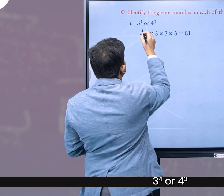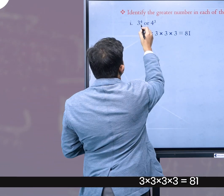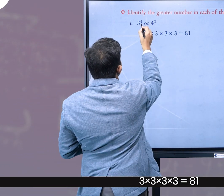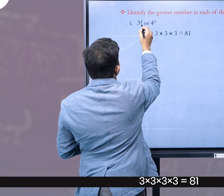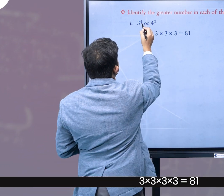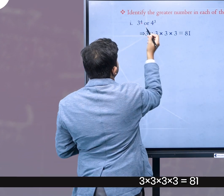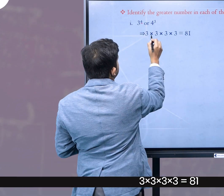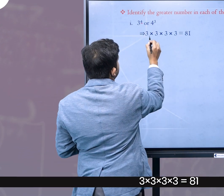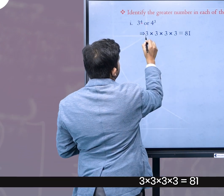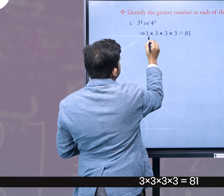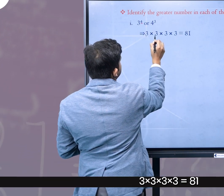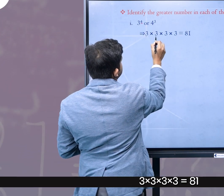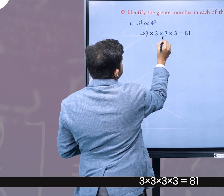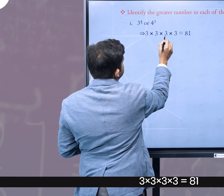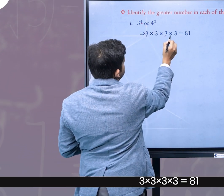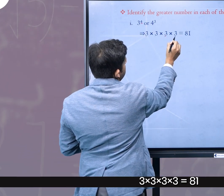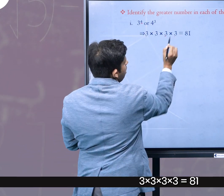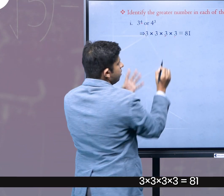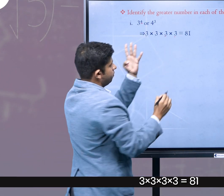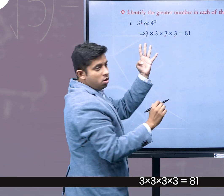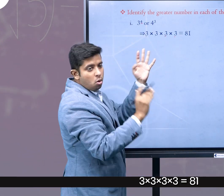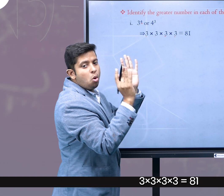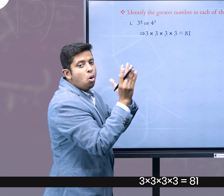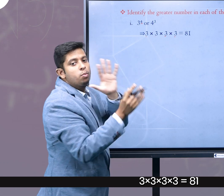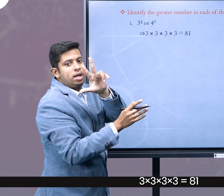3 into 3 into 3 into 3 is equal to 81.